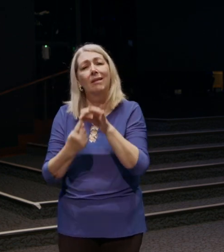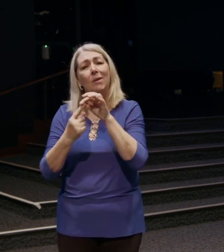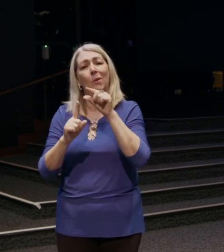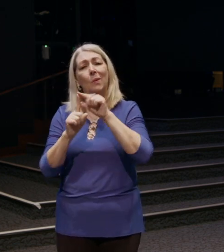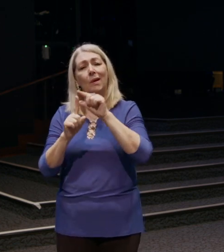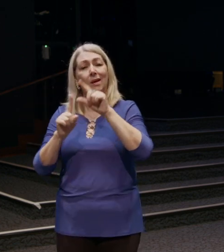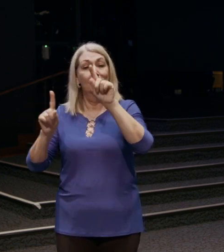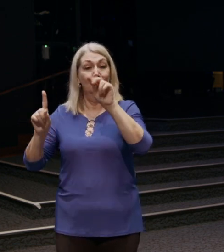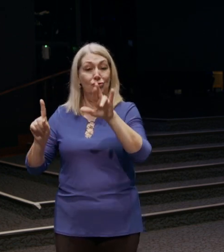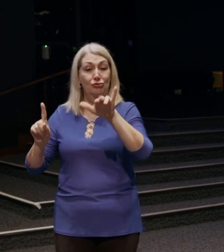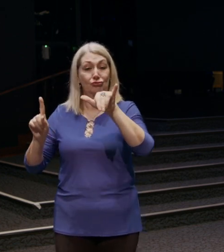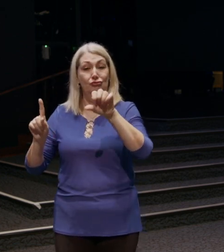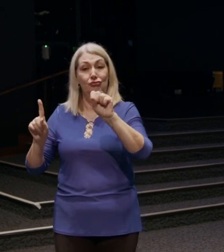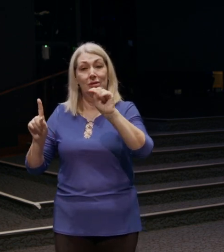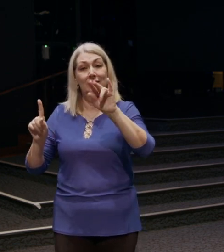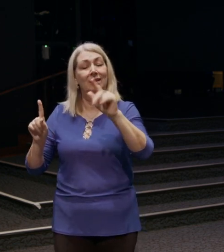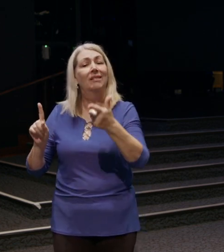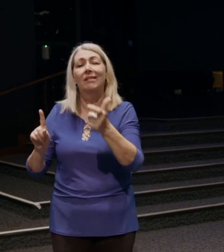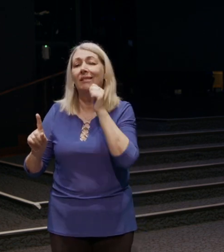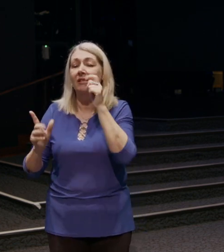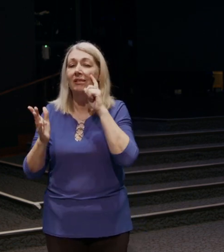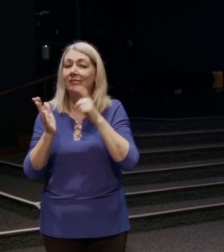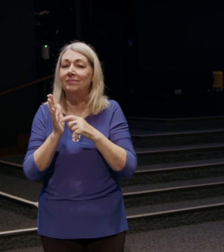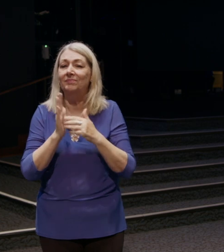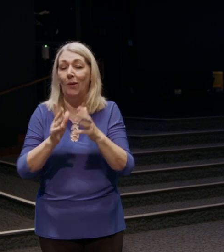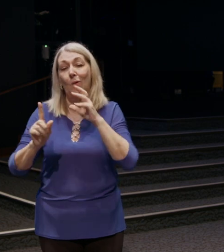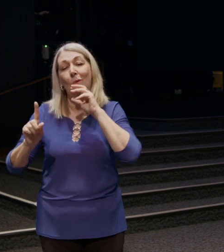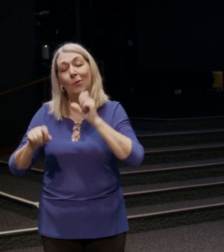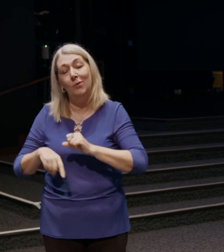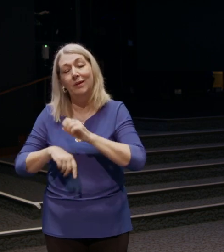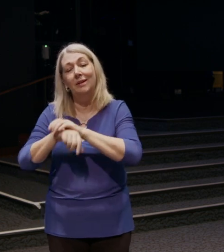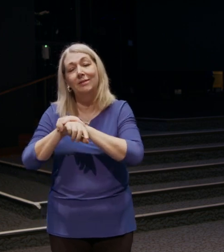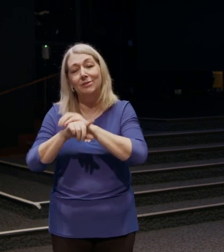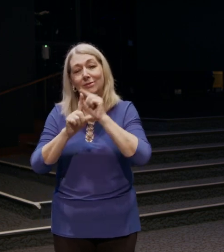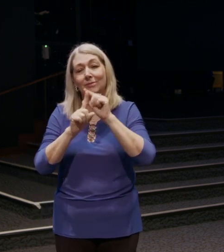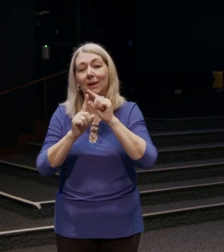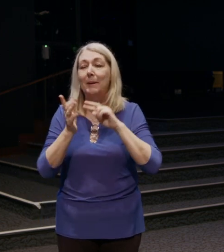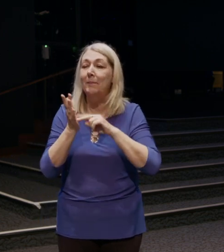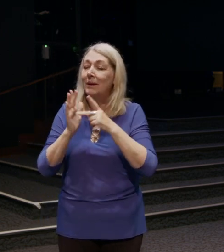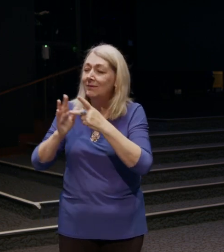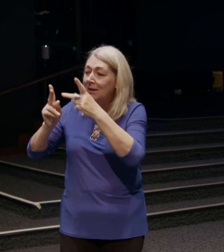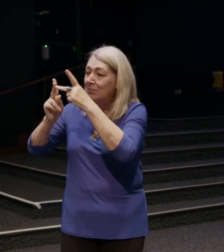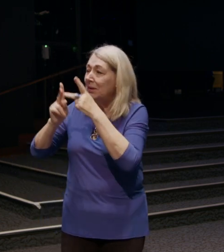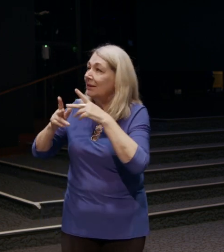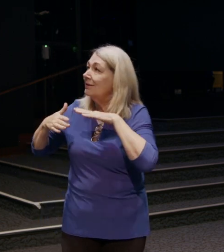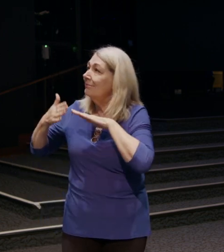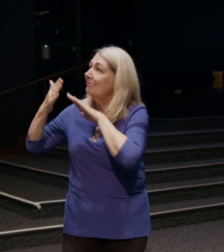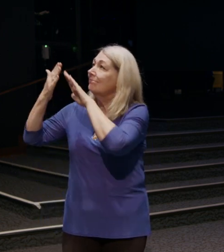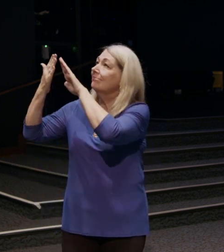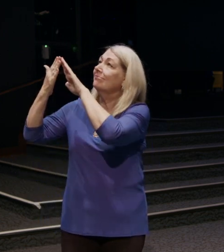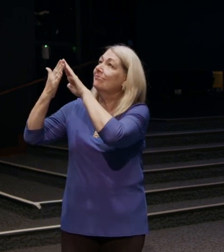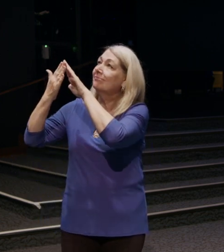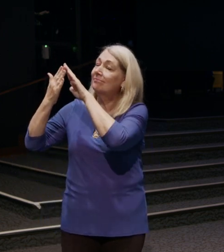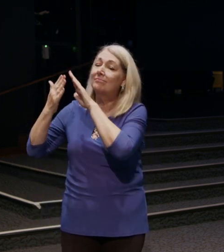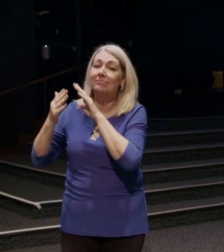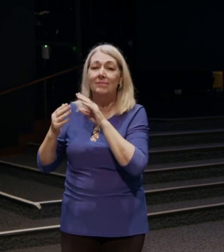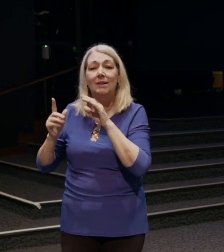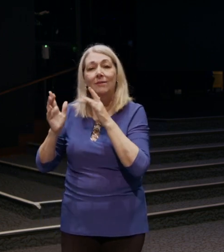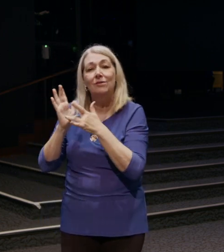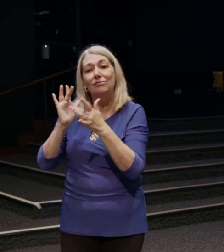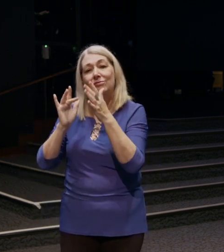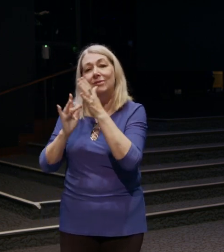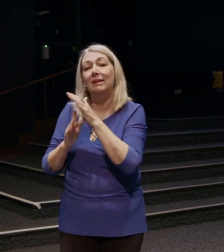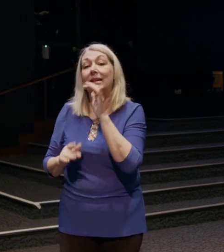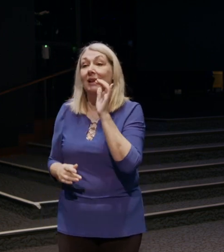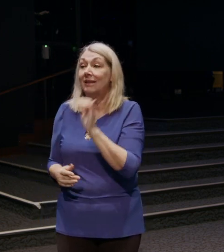used much these days. It's an old English word, which means place of encounter. And so the author of this hymn